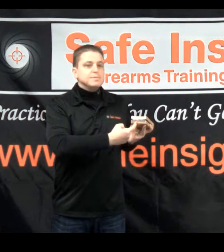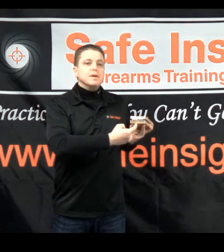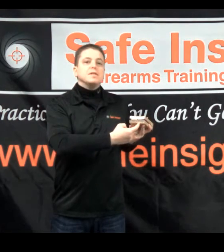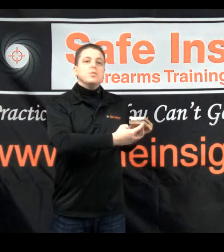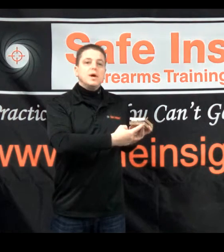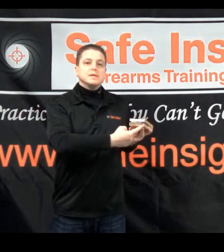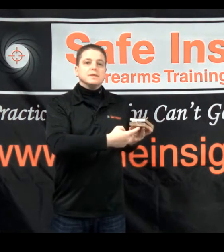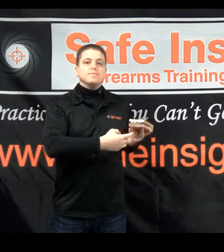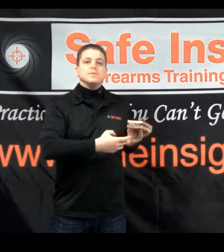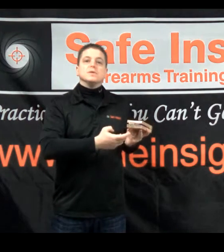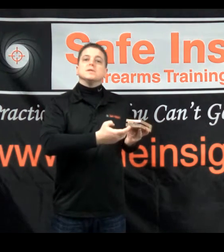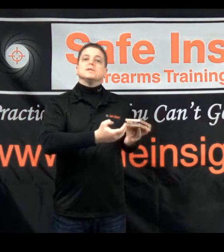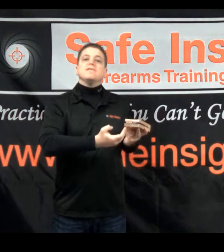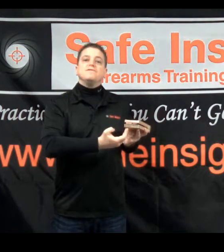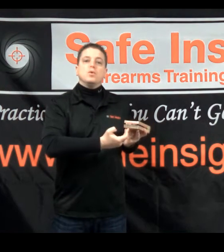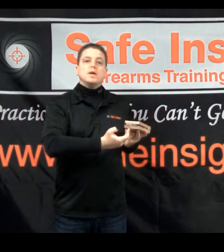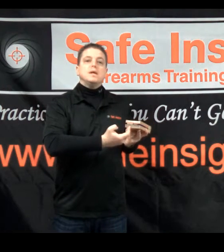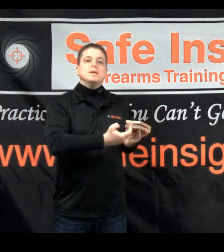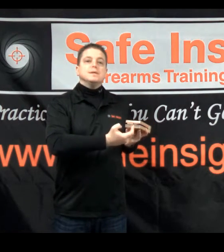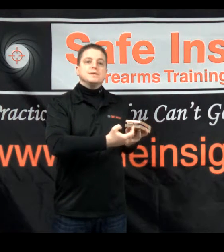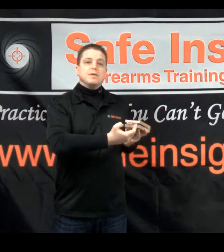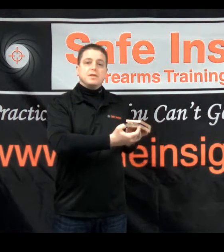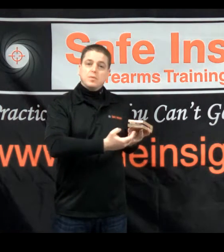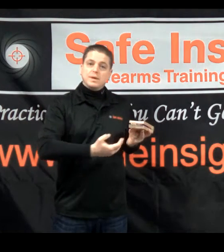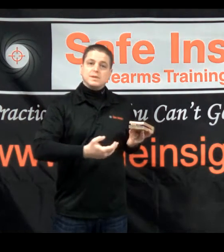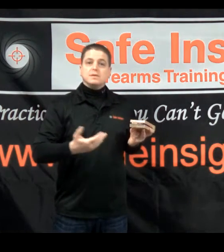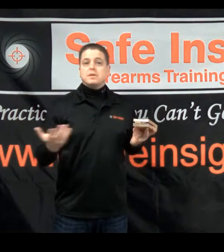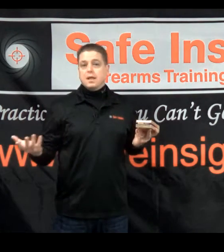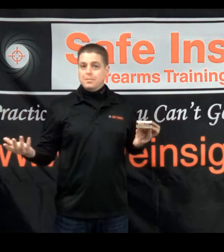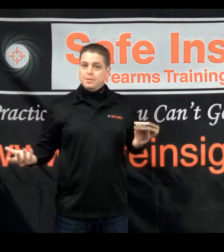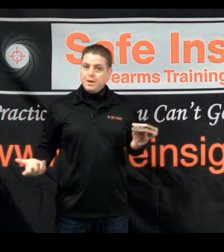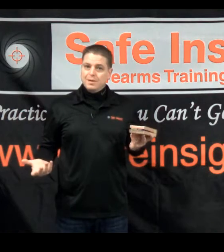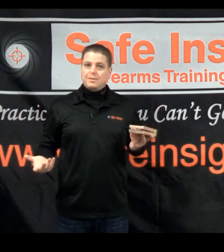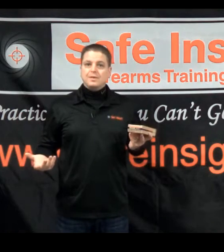Smith & Wesson. So this is a 40 Smith & Wesson caliber round.